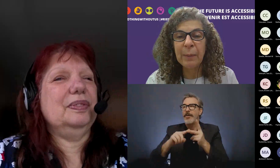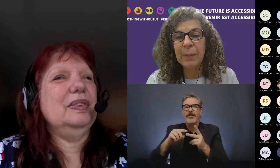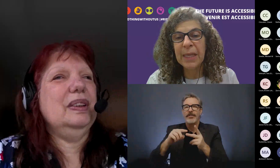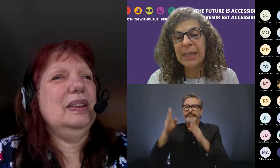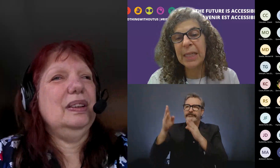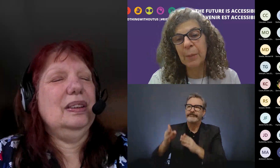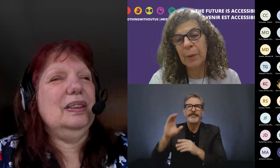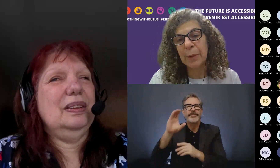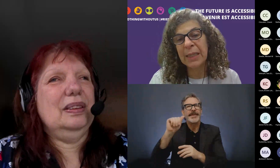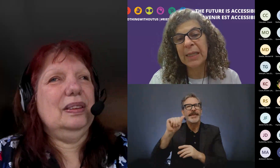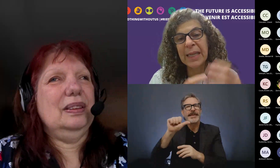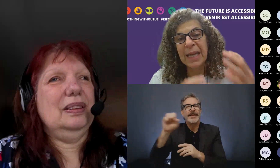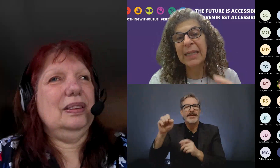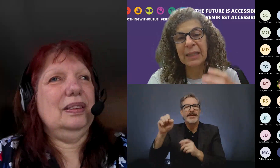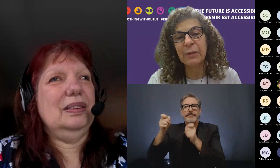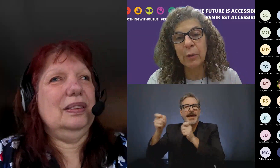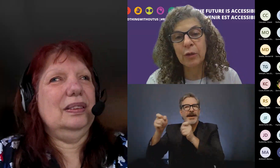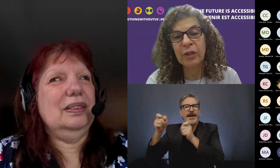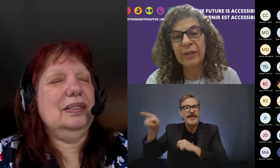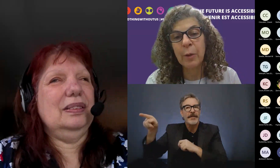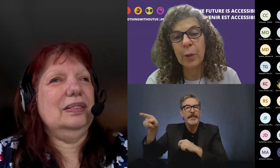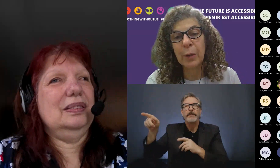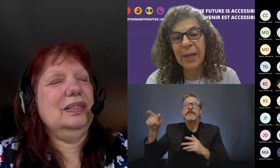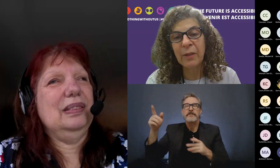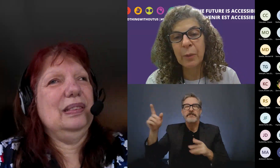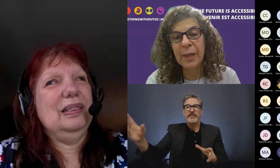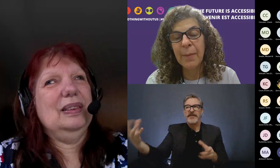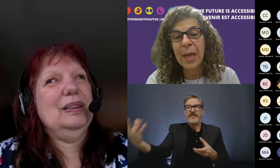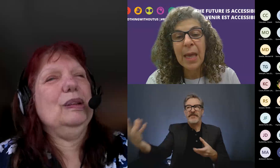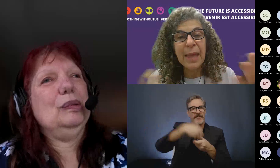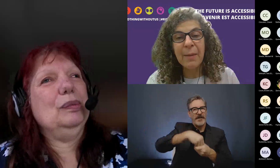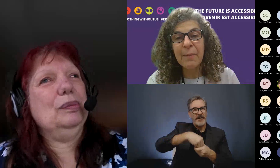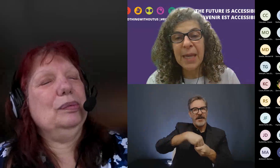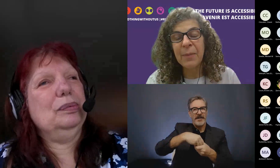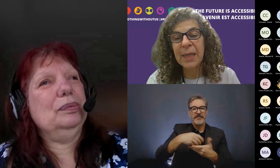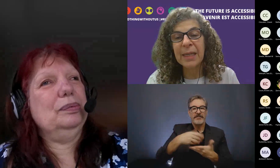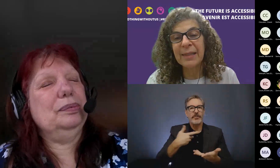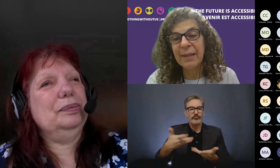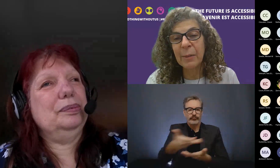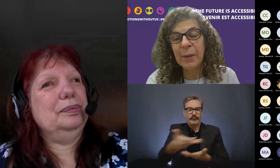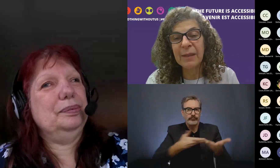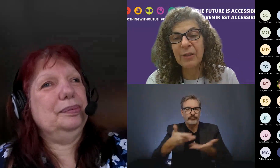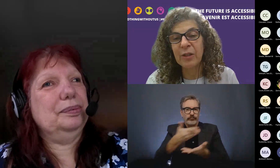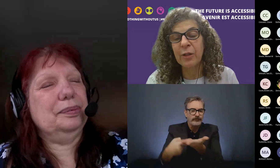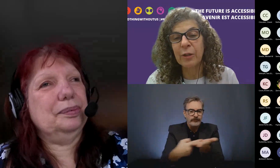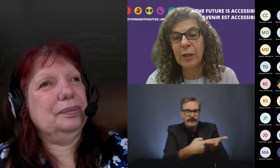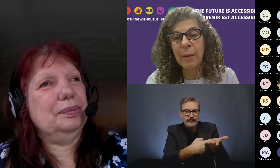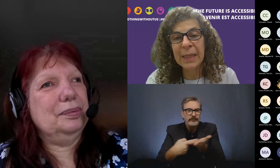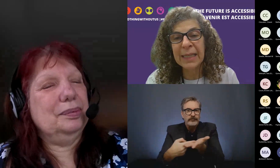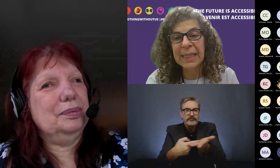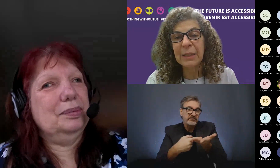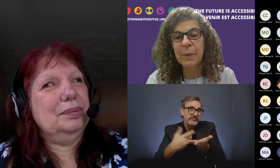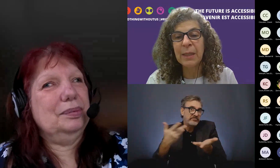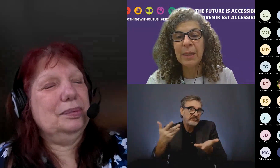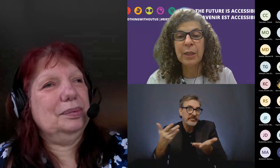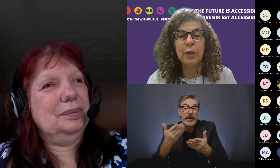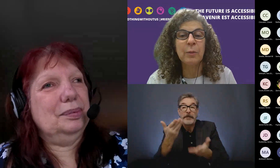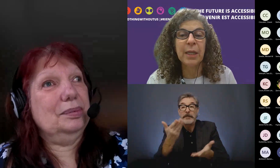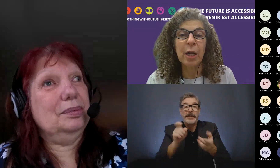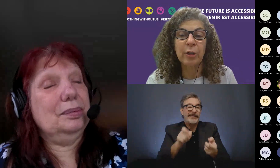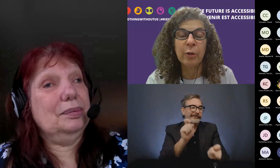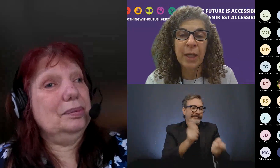would help me and the employee get at the solutions that work best for them. That may be an assessment, such as an ergonomic